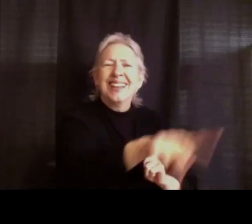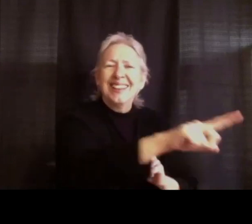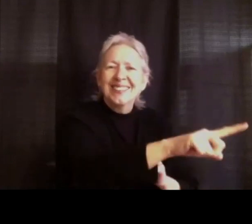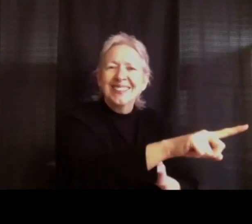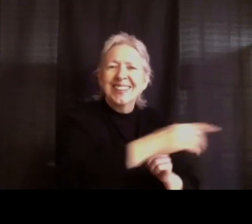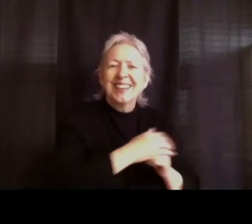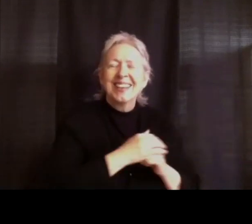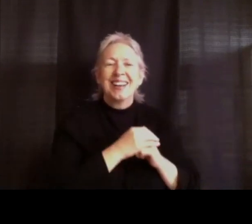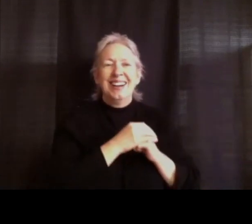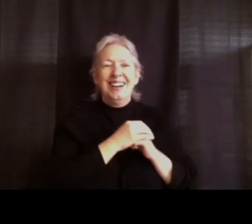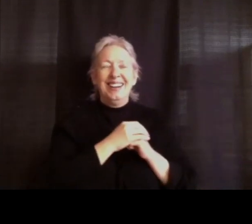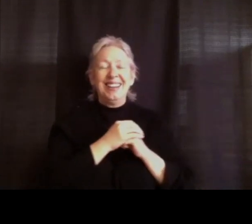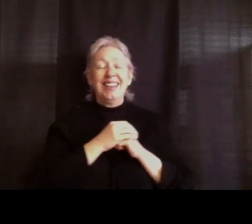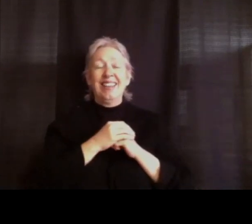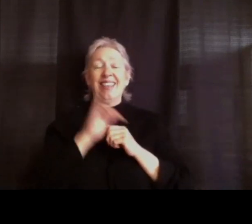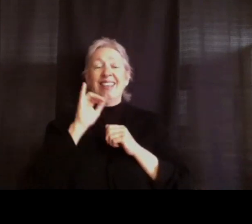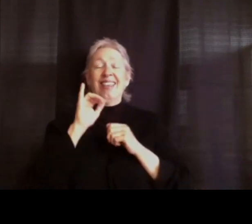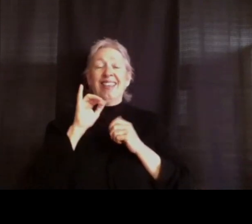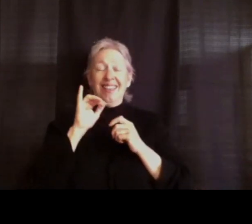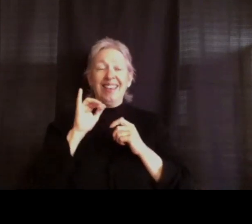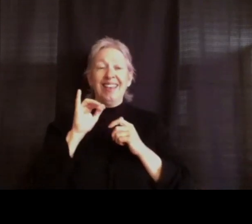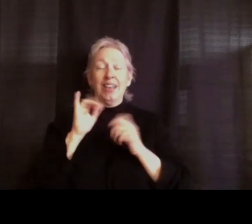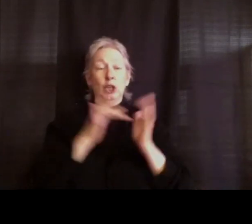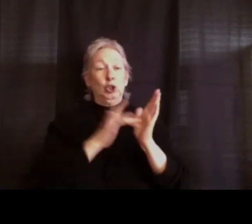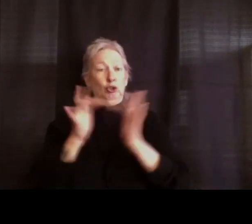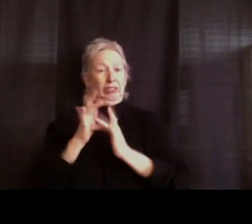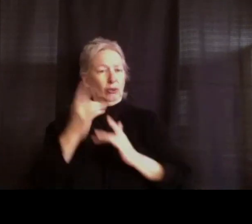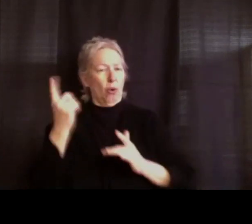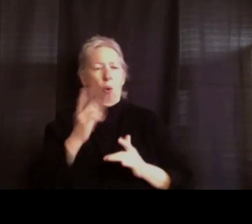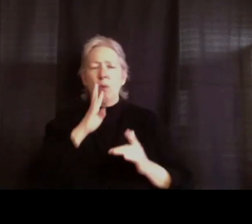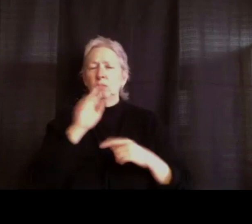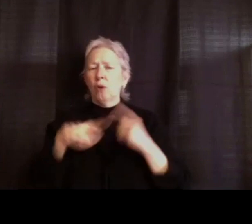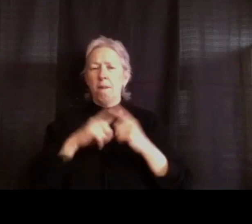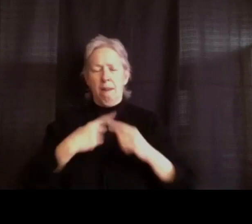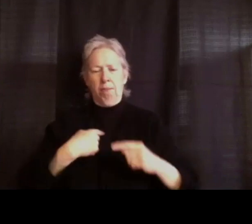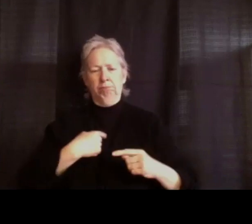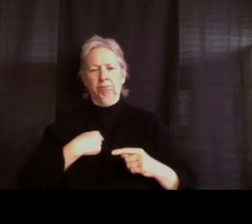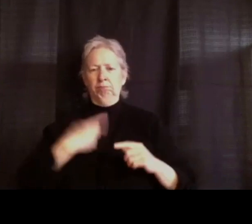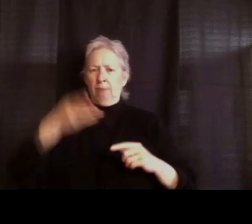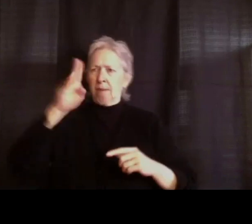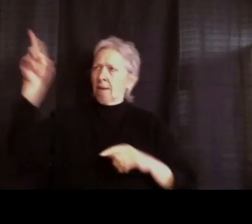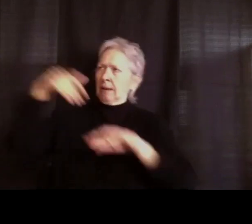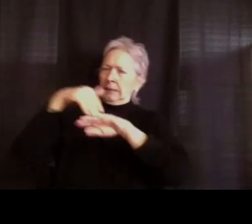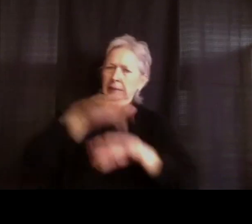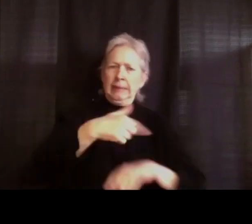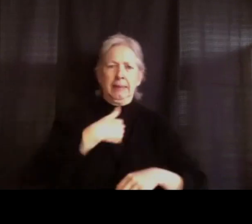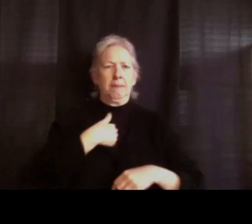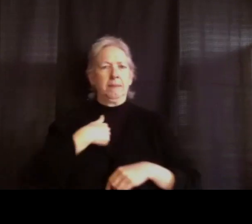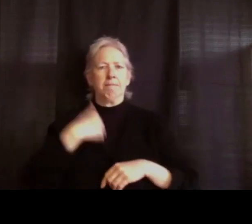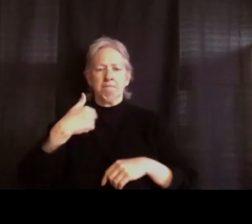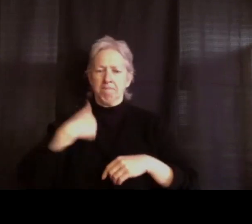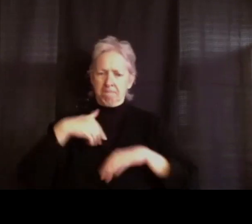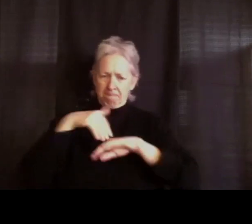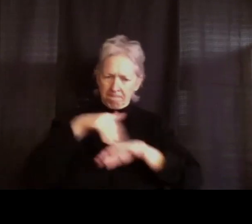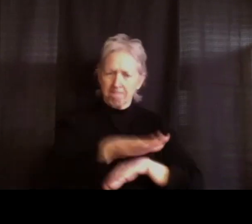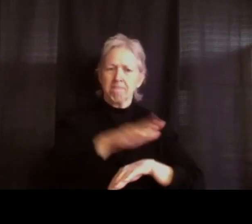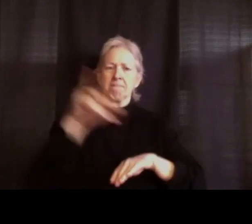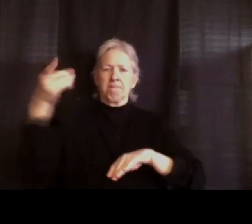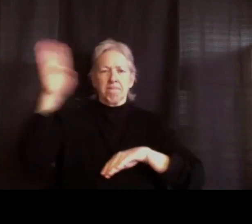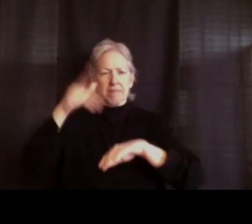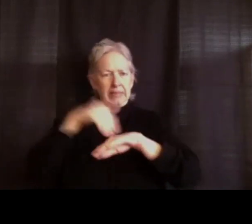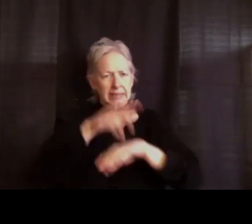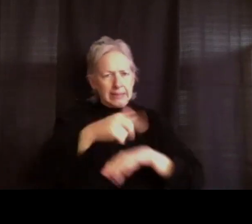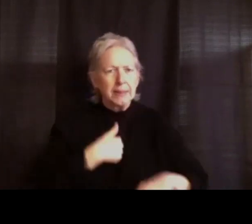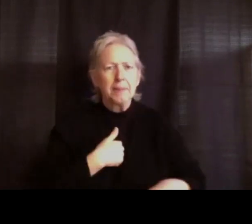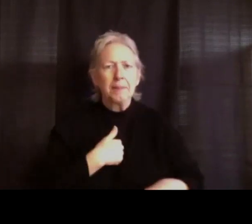is the most common title Jesus uses to describe himself. And now that's what he calls